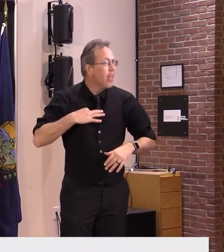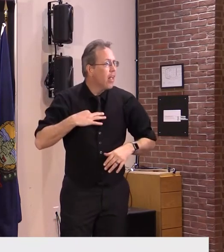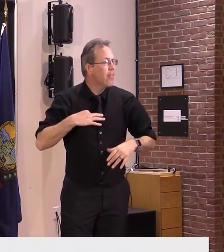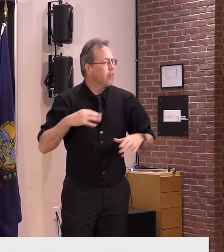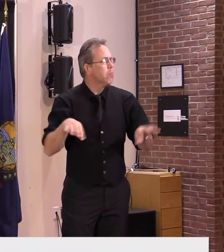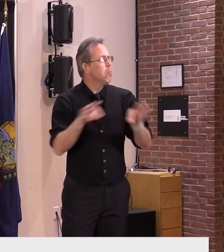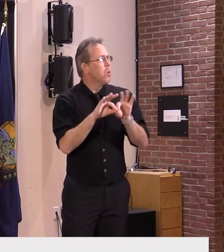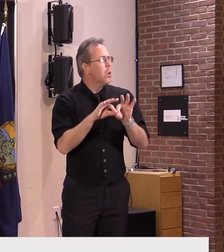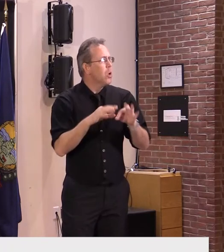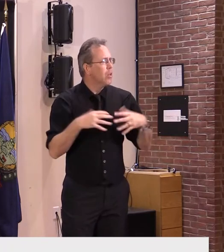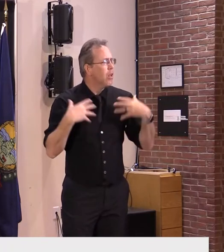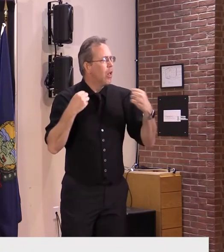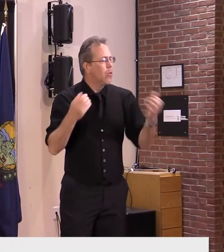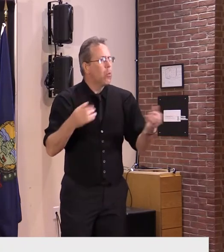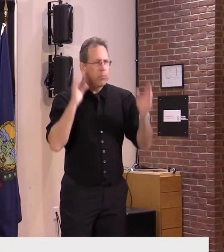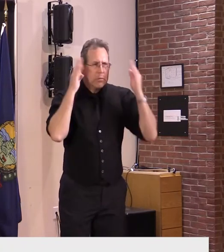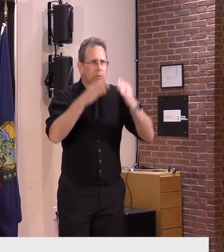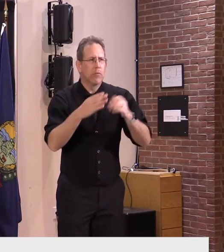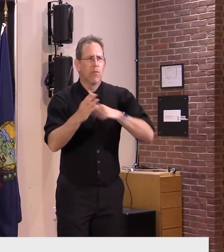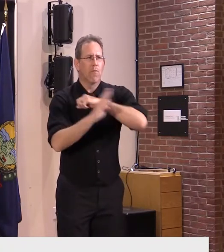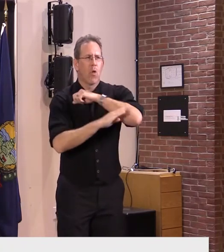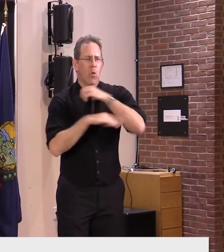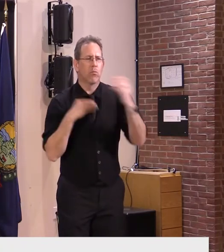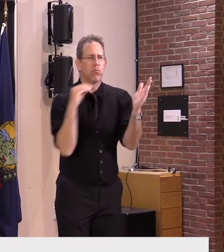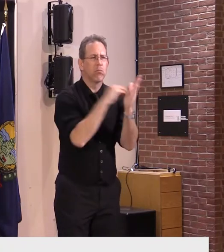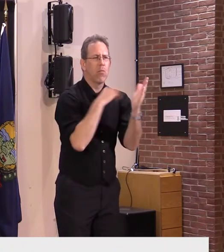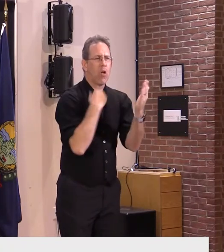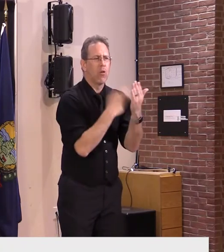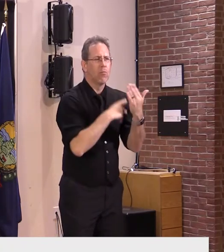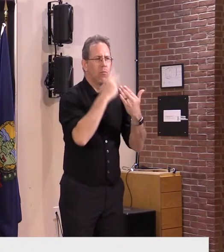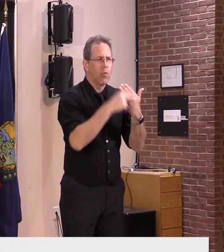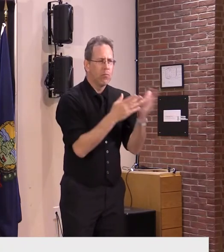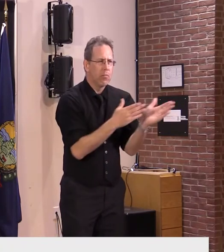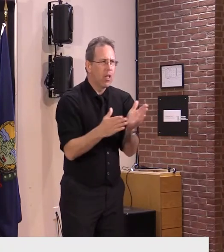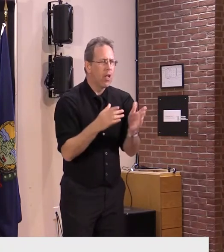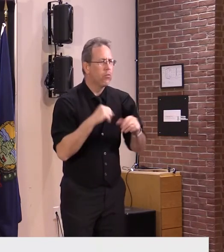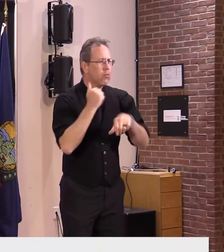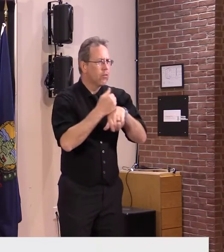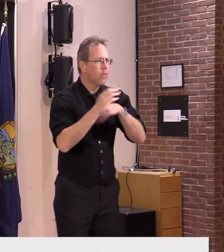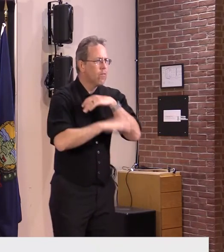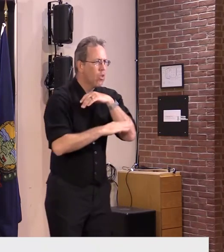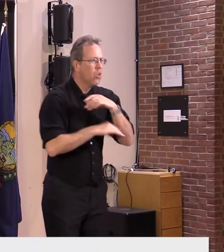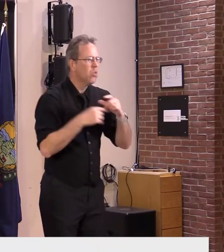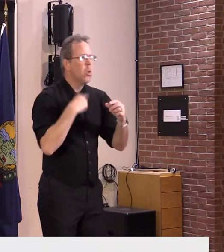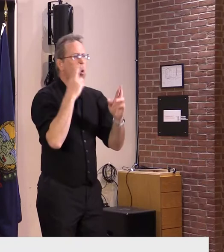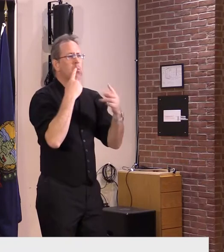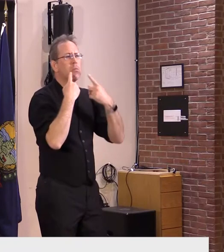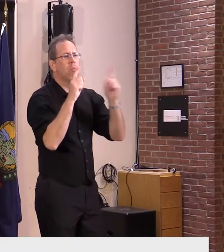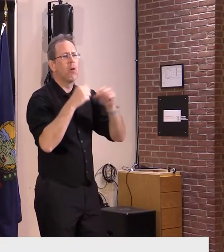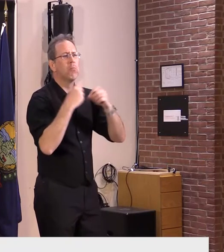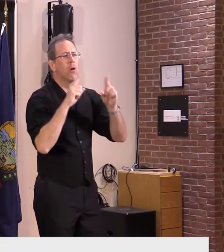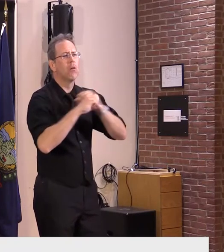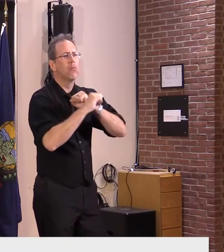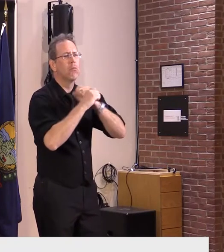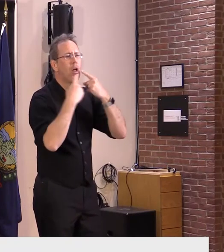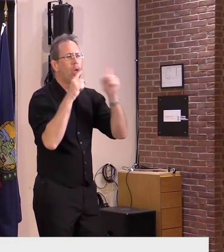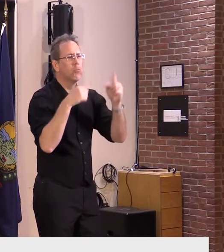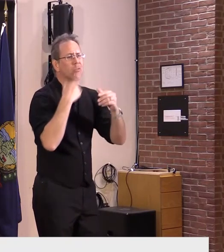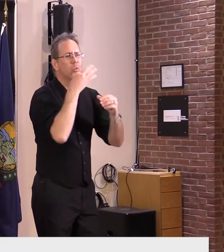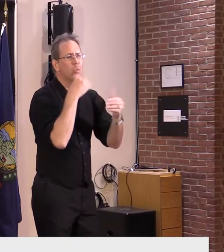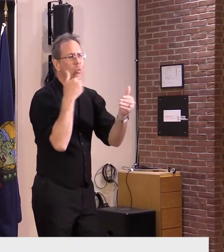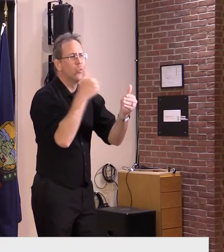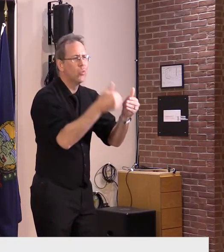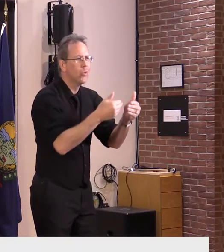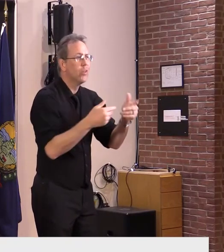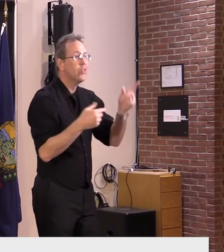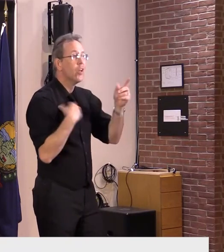fall, but we'll be making that announcement here shortly, essentially just to start making that transition to leverage our federal dollars that have